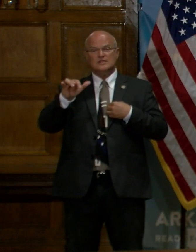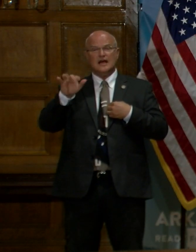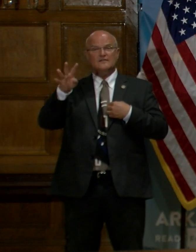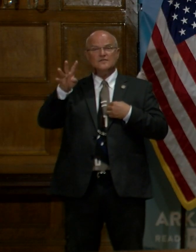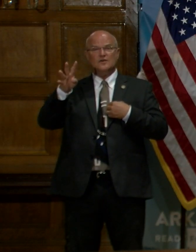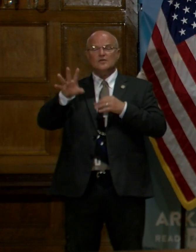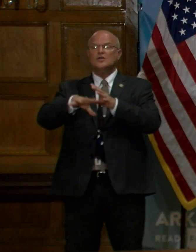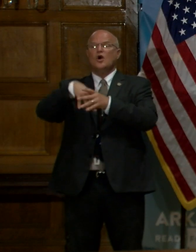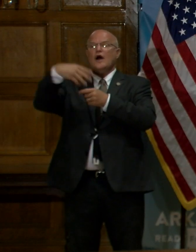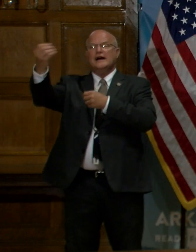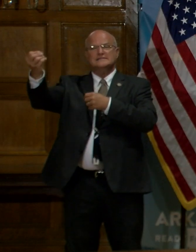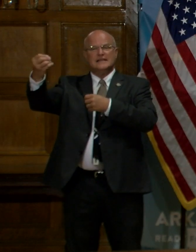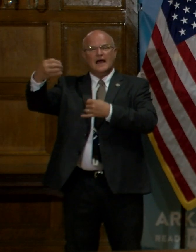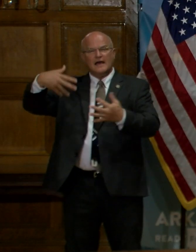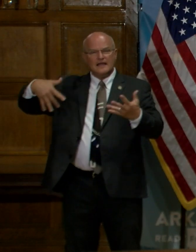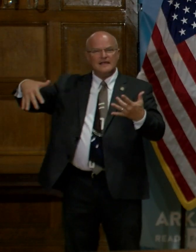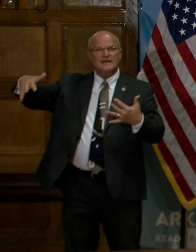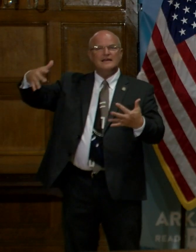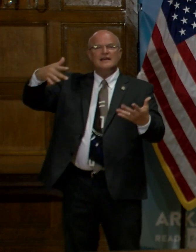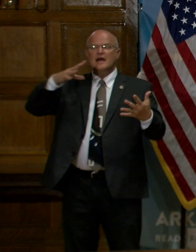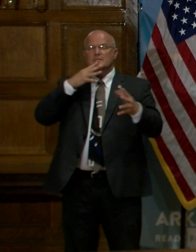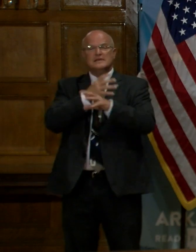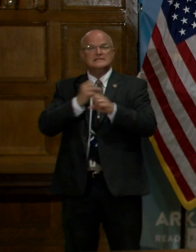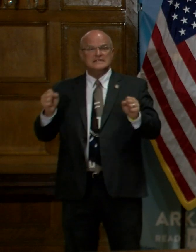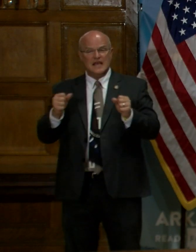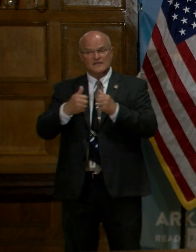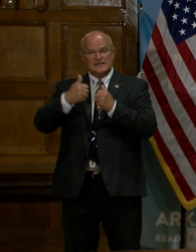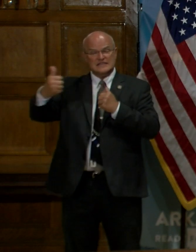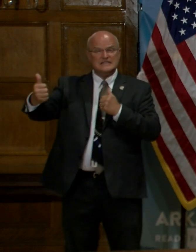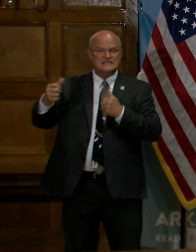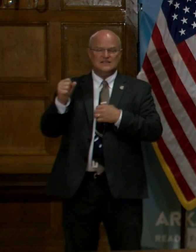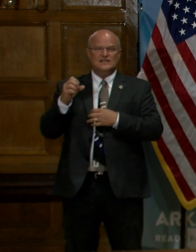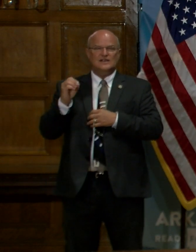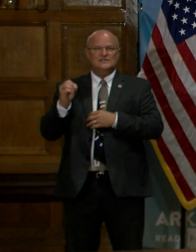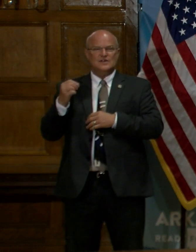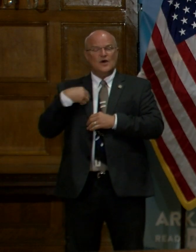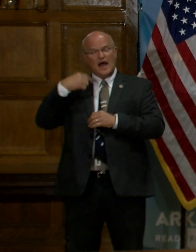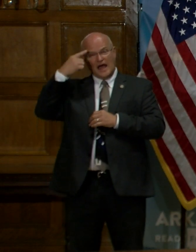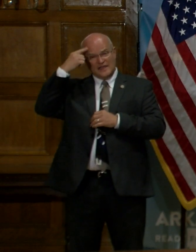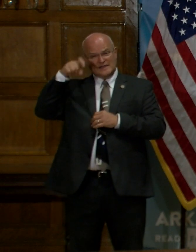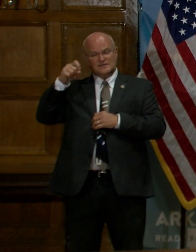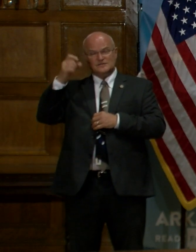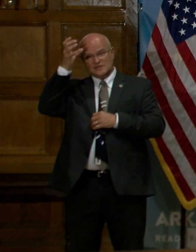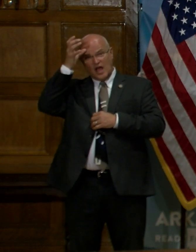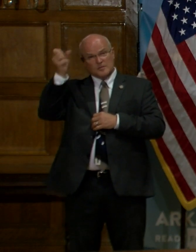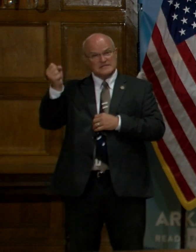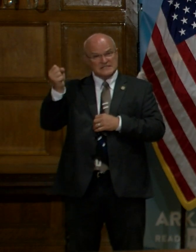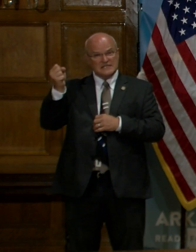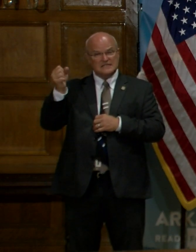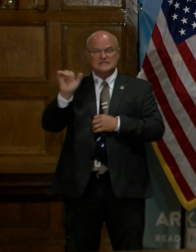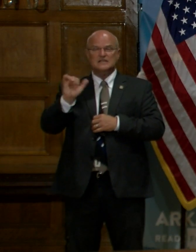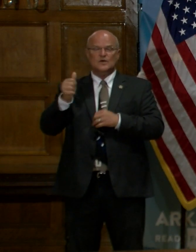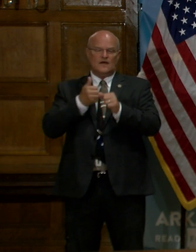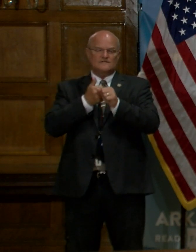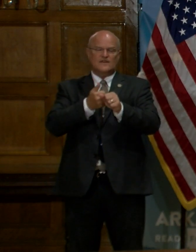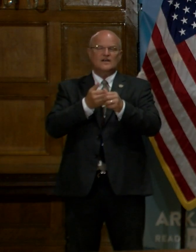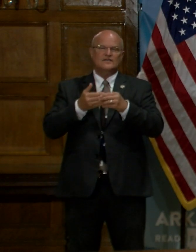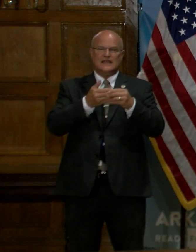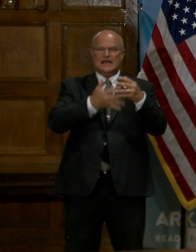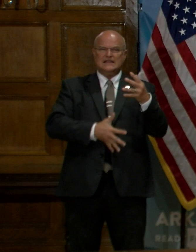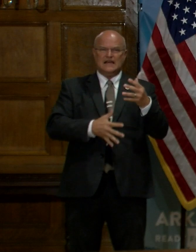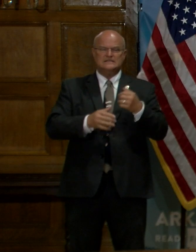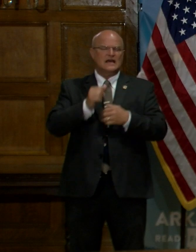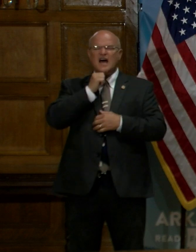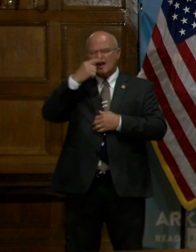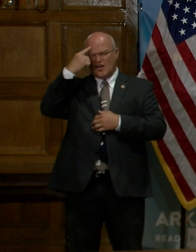4th, you know, to go outside and to be safe at a distance. So I think we have to use common sense as well as follow those guidelines. I